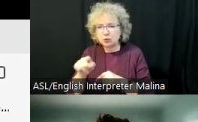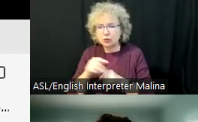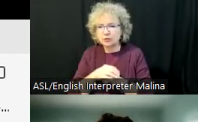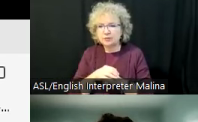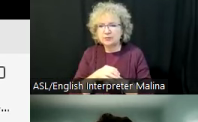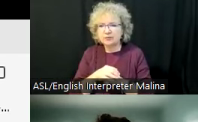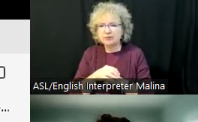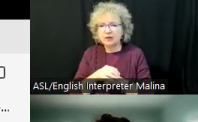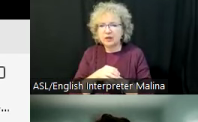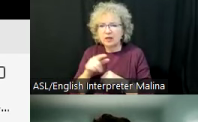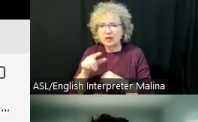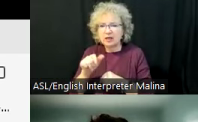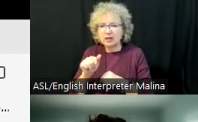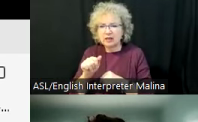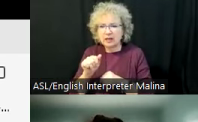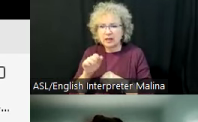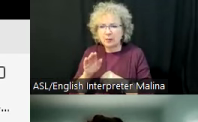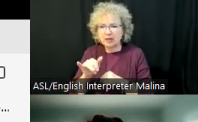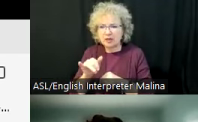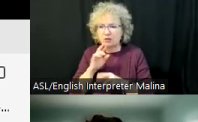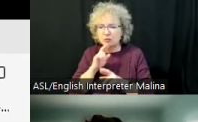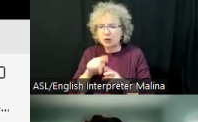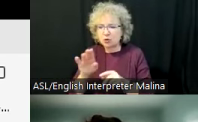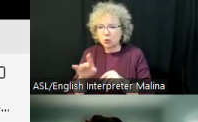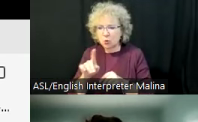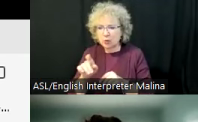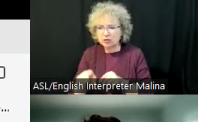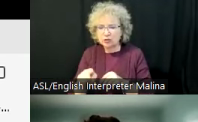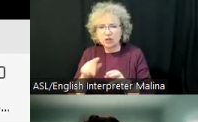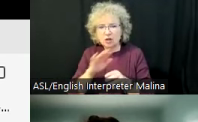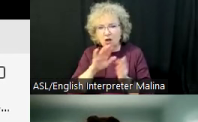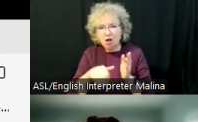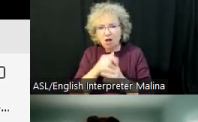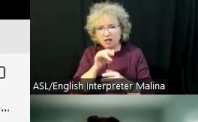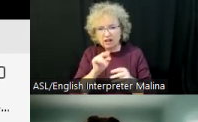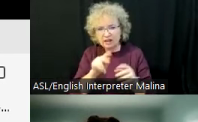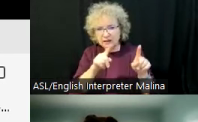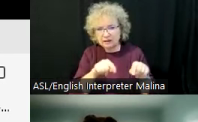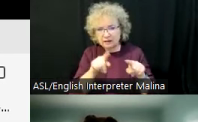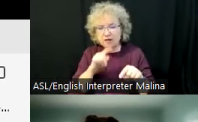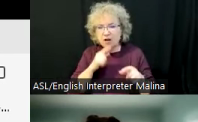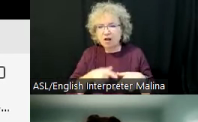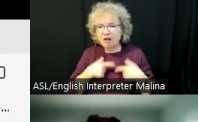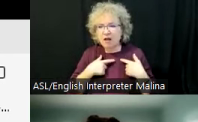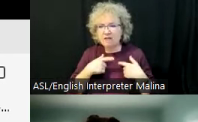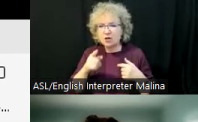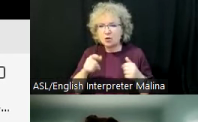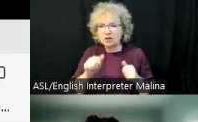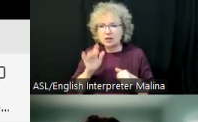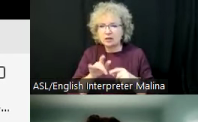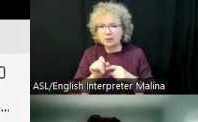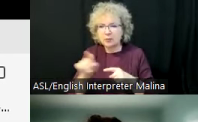That kind of Gabby, think that responds to your question. All of these links in this in this presentation are live, so you'll be able to have them